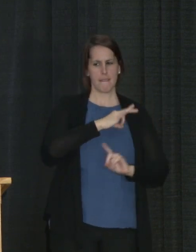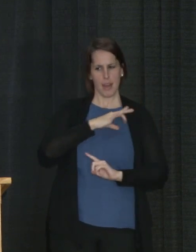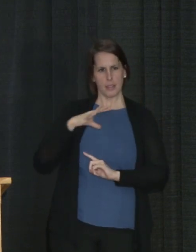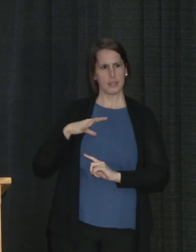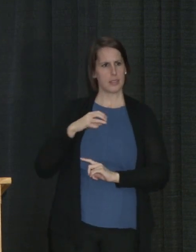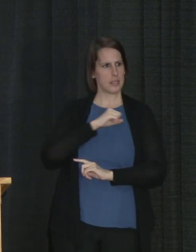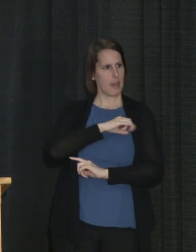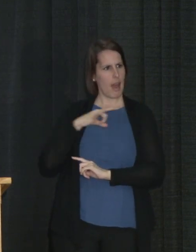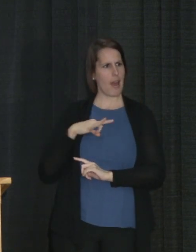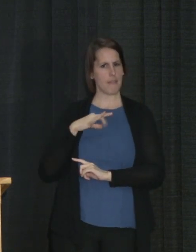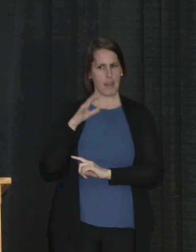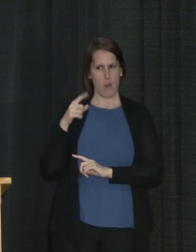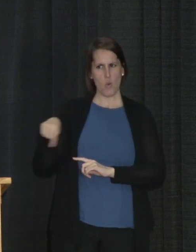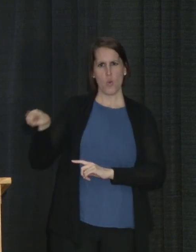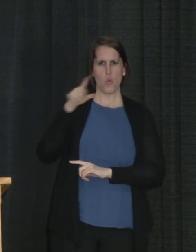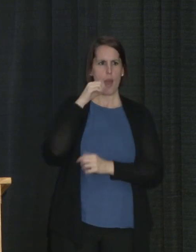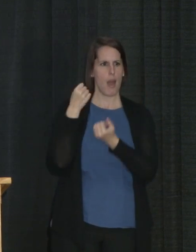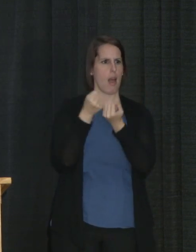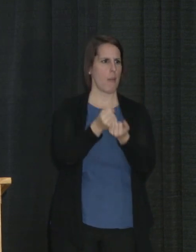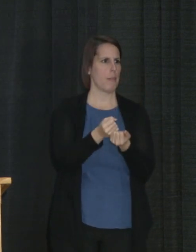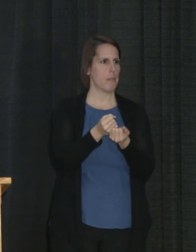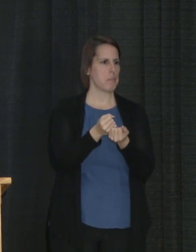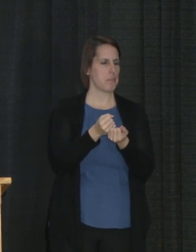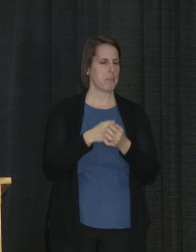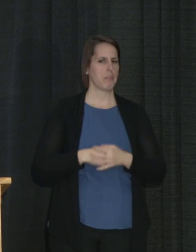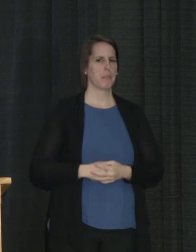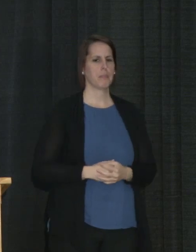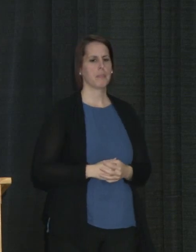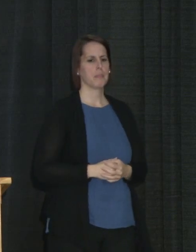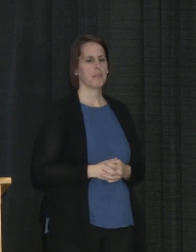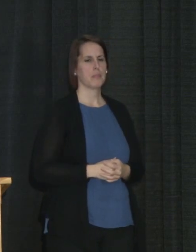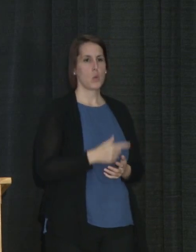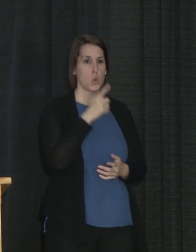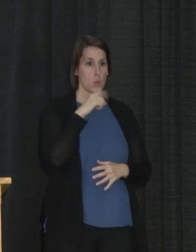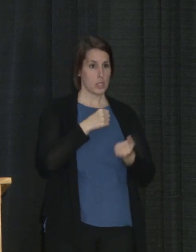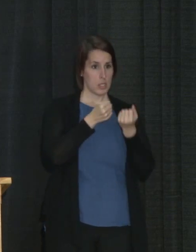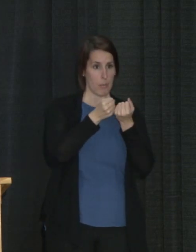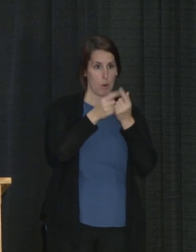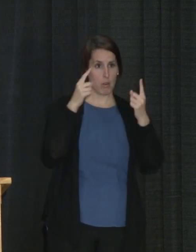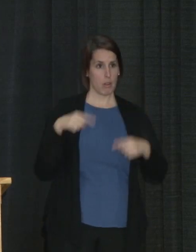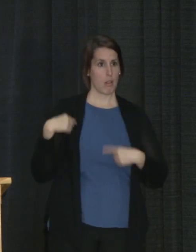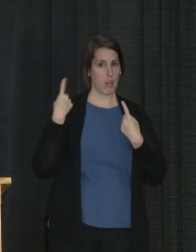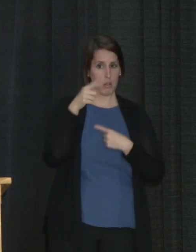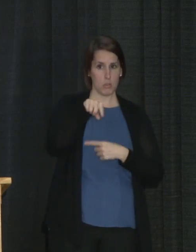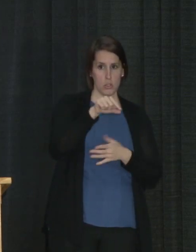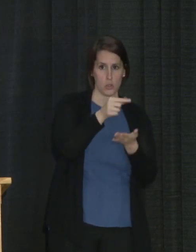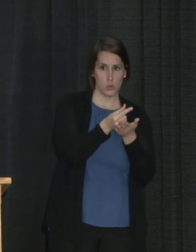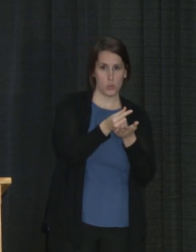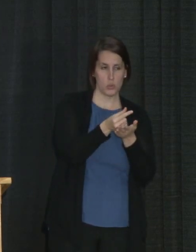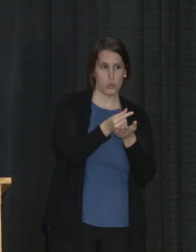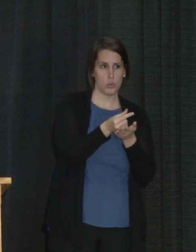institution. I want to thank all of those that have supported our graduates here today.